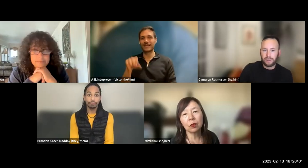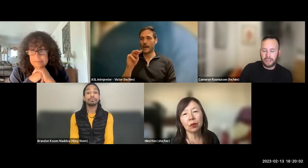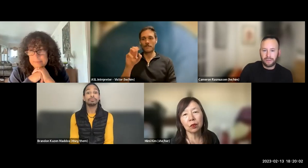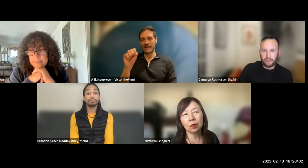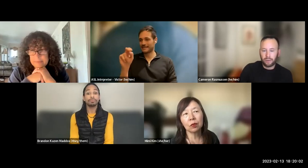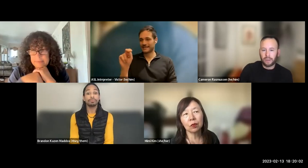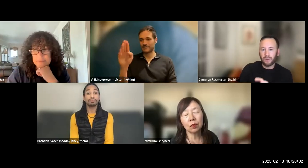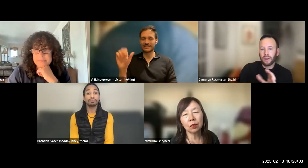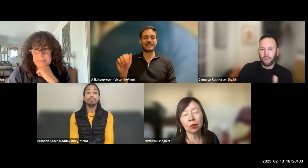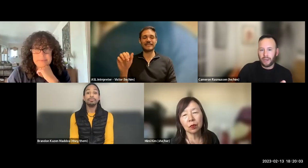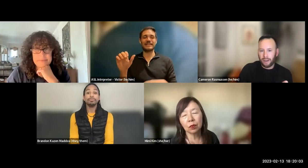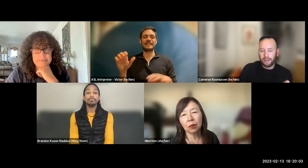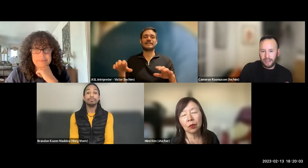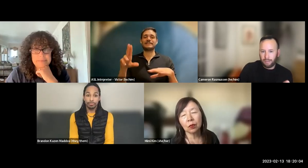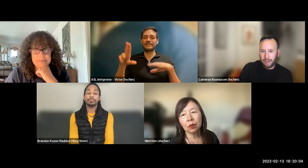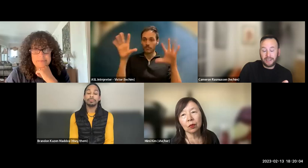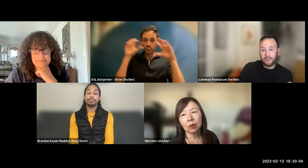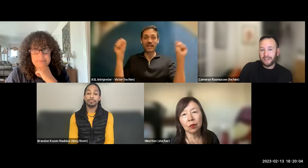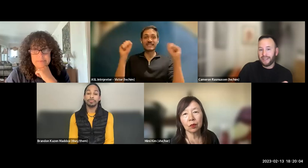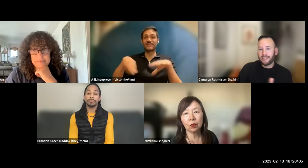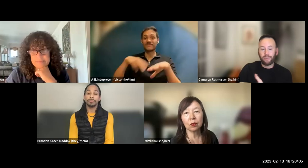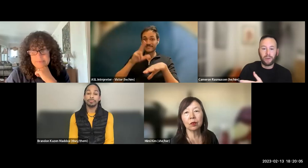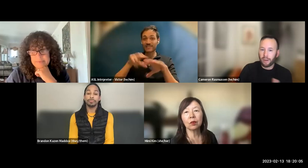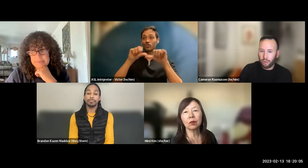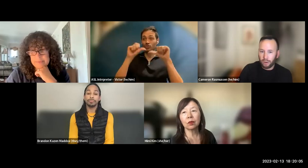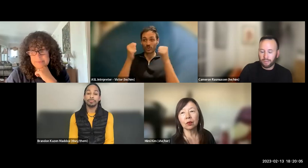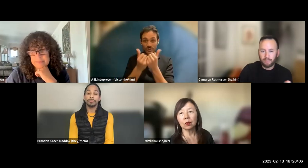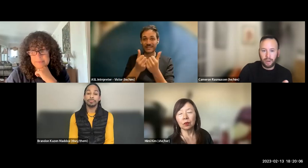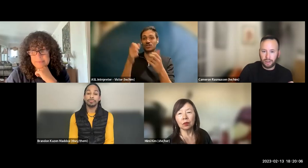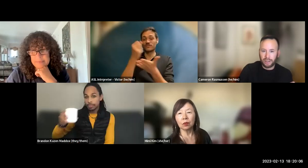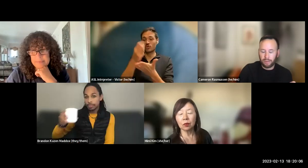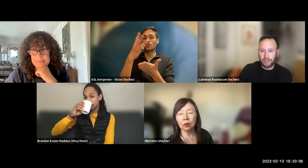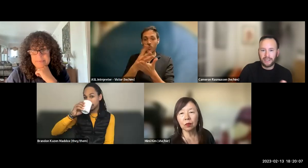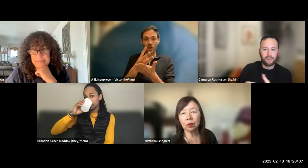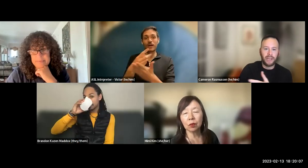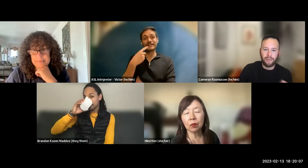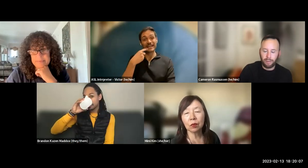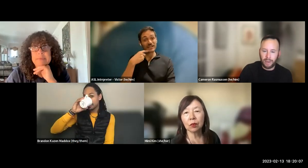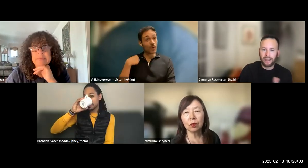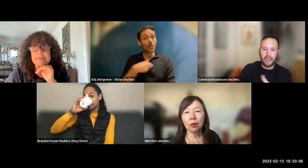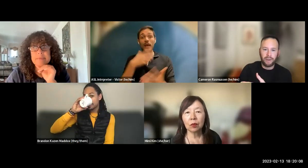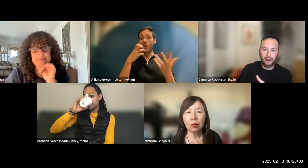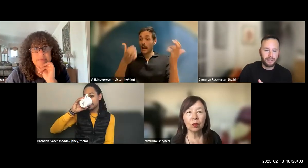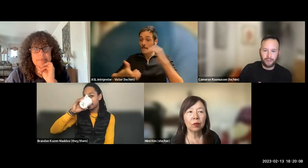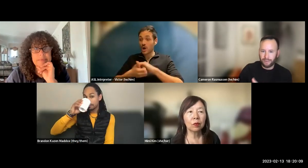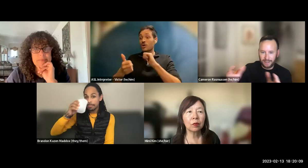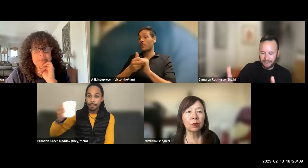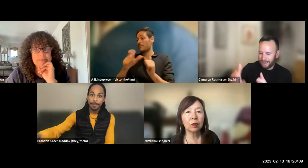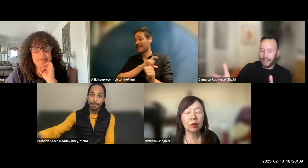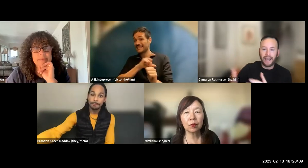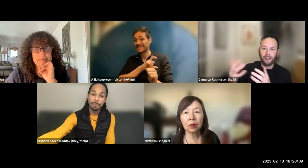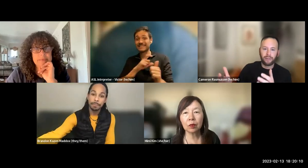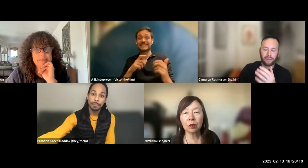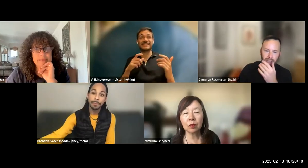National Association of Social Work went on MSNBC and said, "We want more partnership with police. We have their back, they have ours." It's sort of